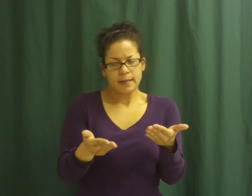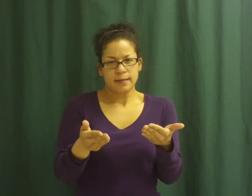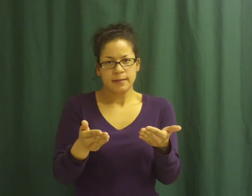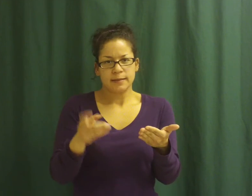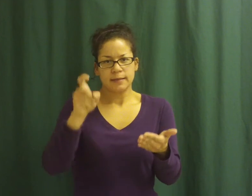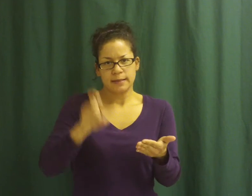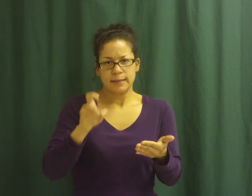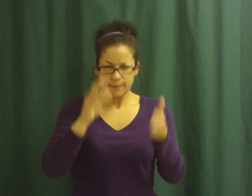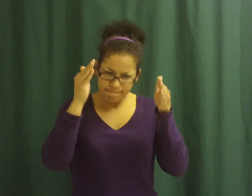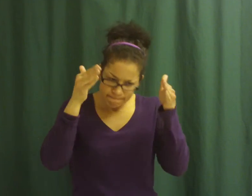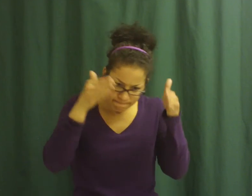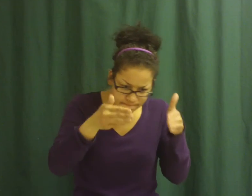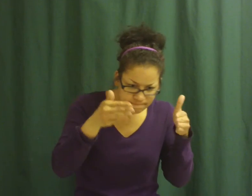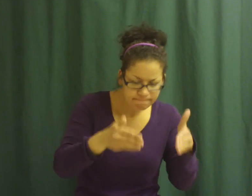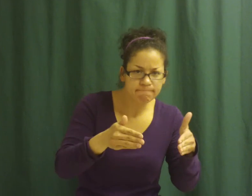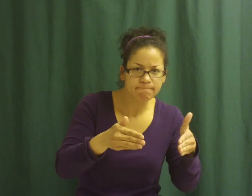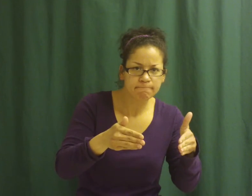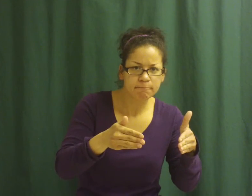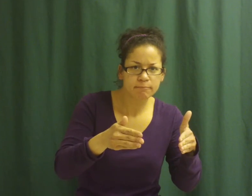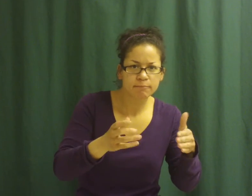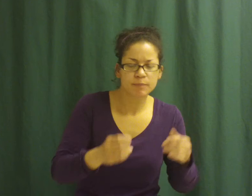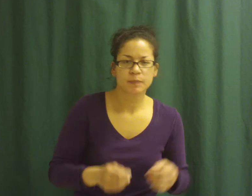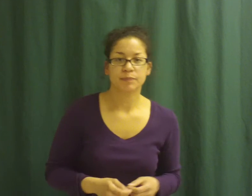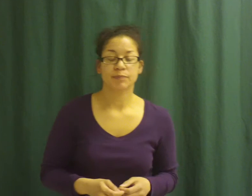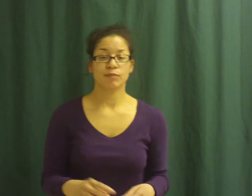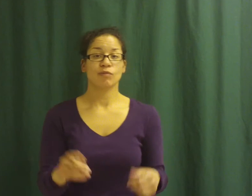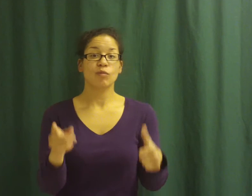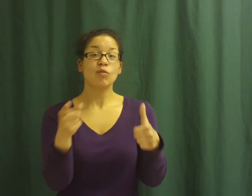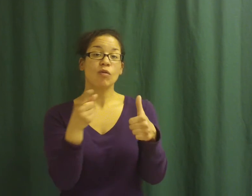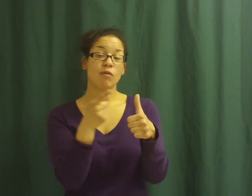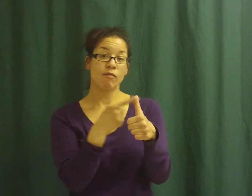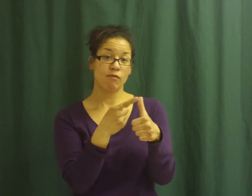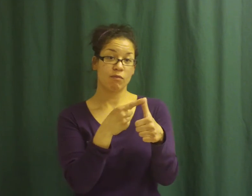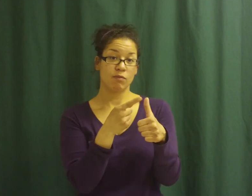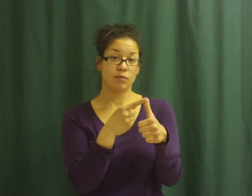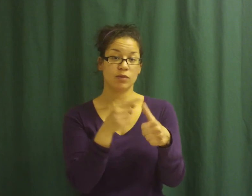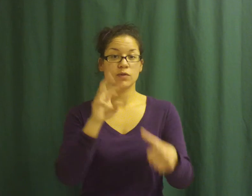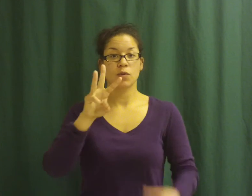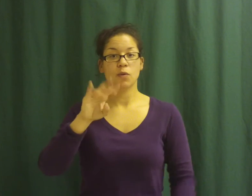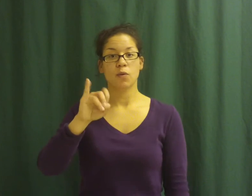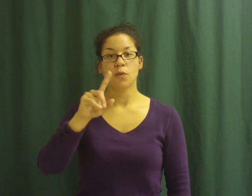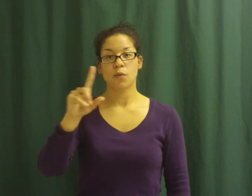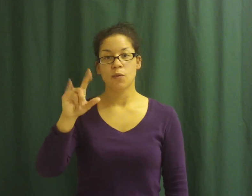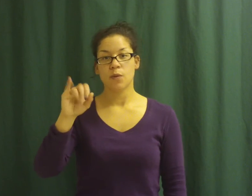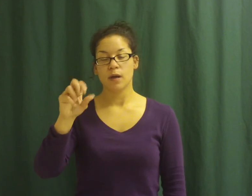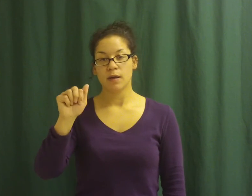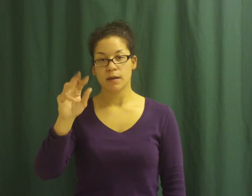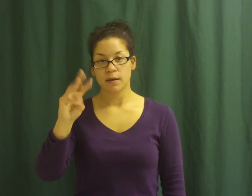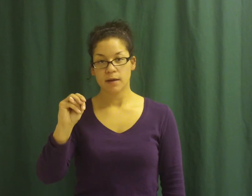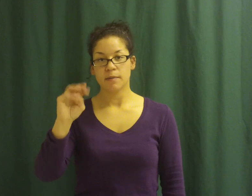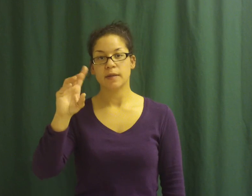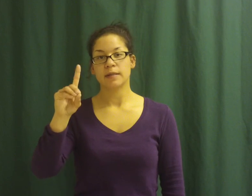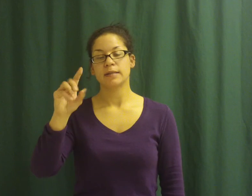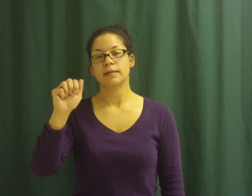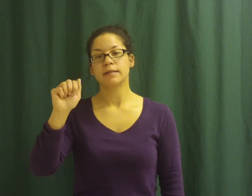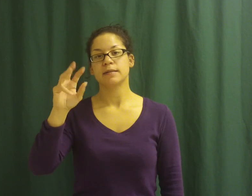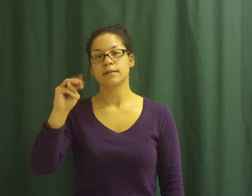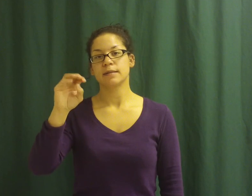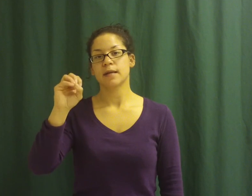First, there is what William Damon, the director of the Center of Adolescence,